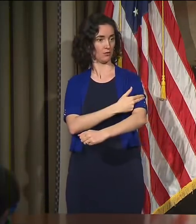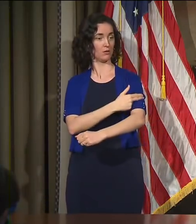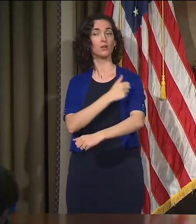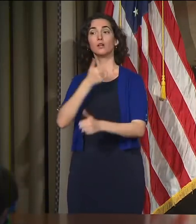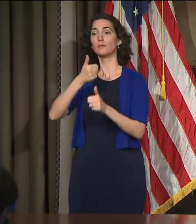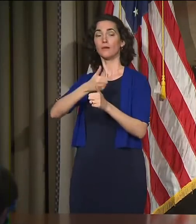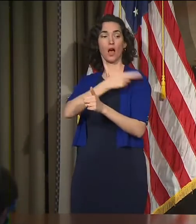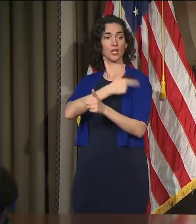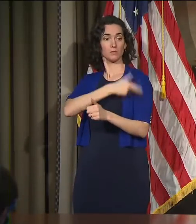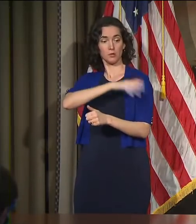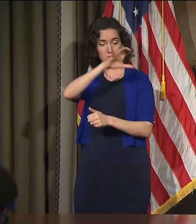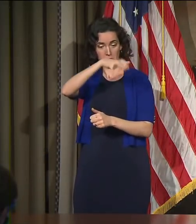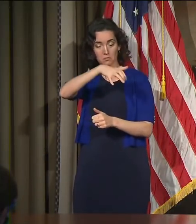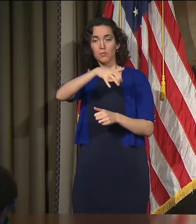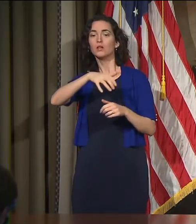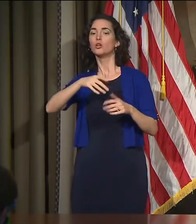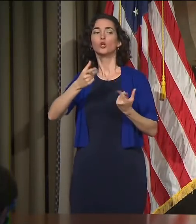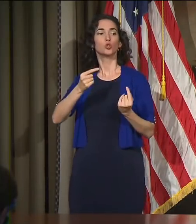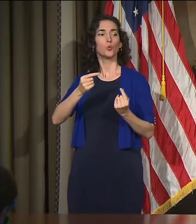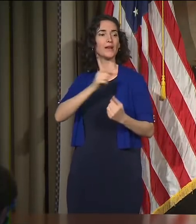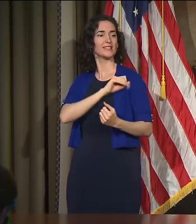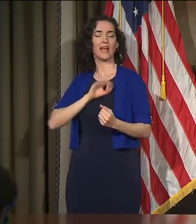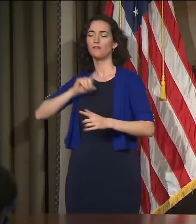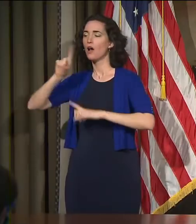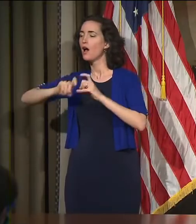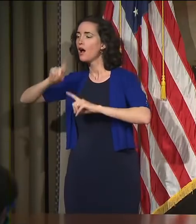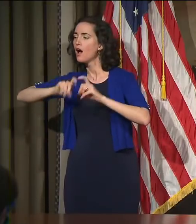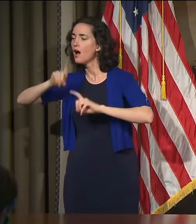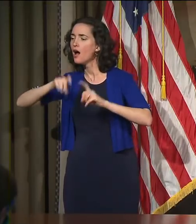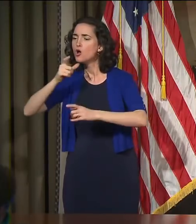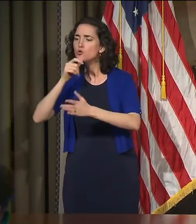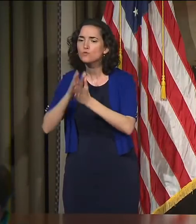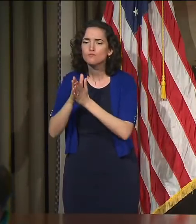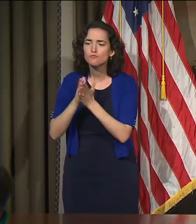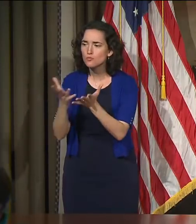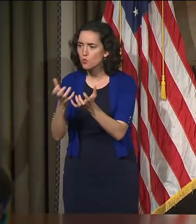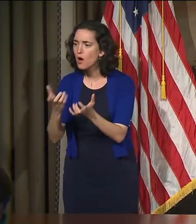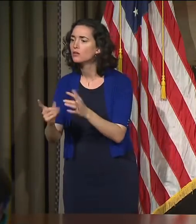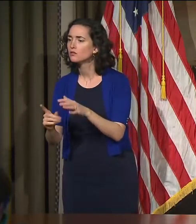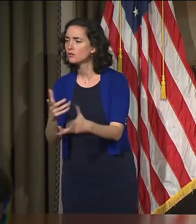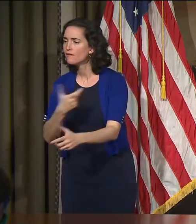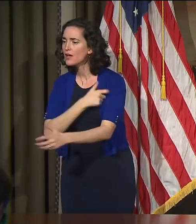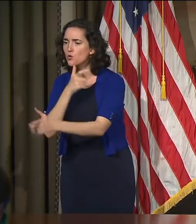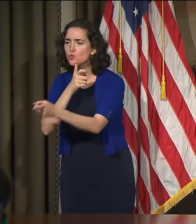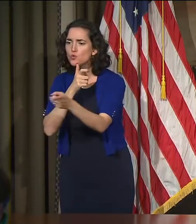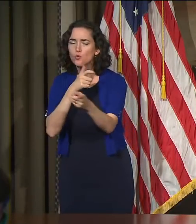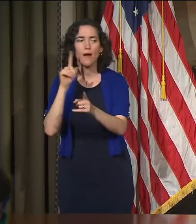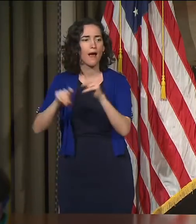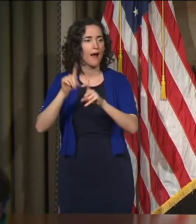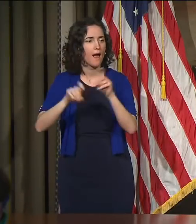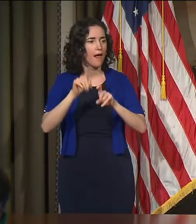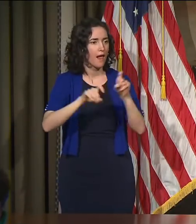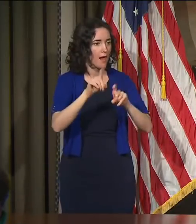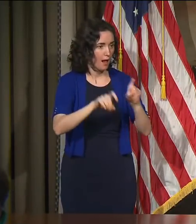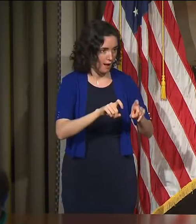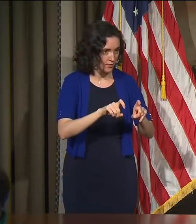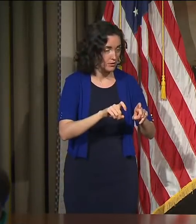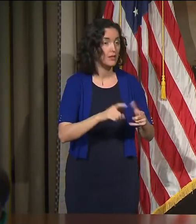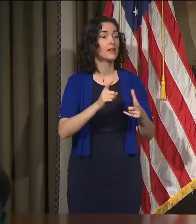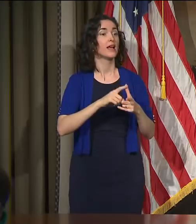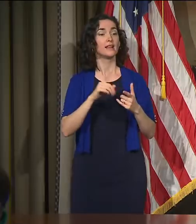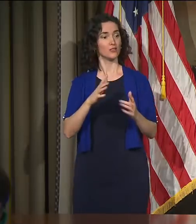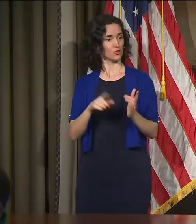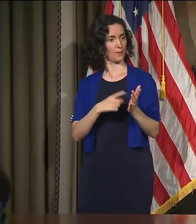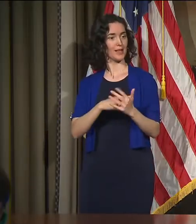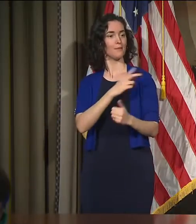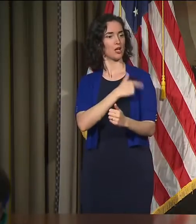to canvass their staff and see who is going to show up and wants the vaccine. At the end of the day, sometimes they nail it